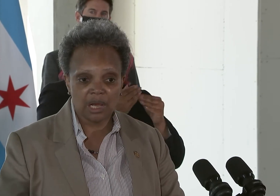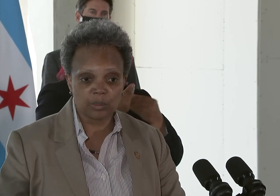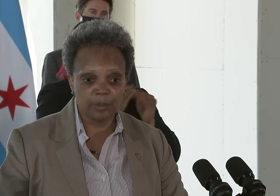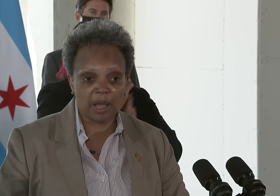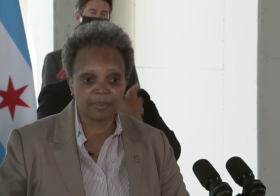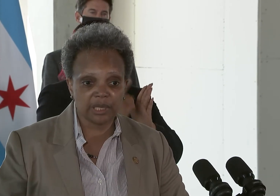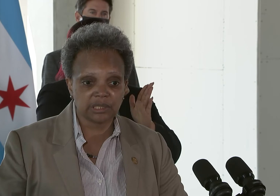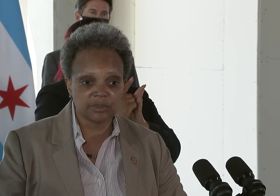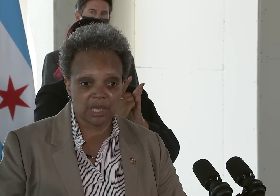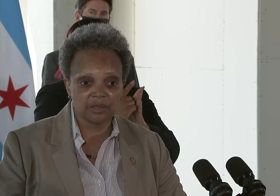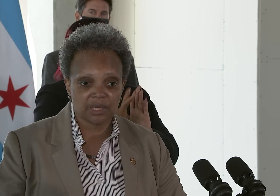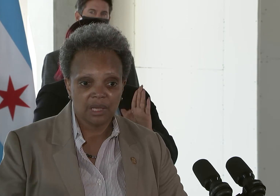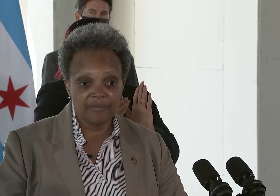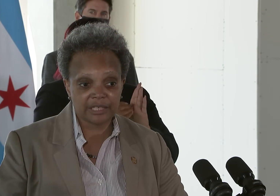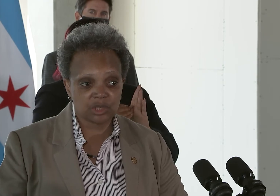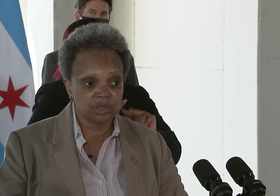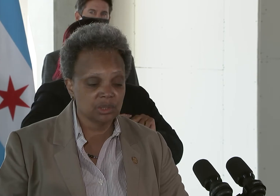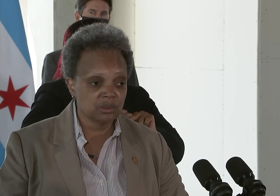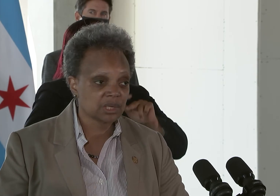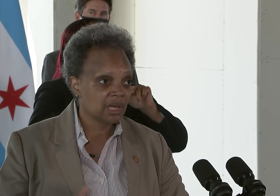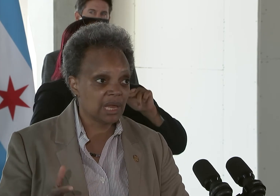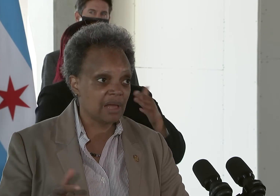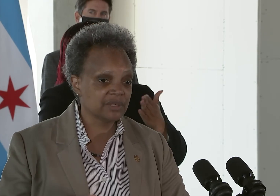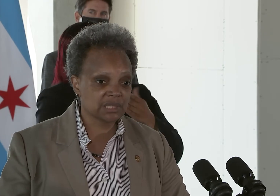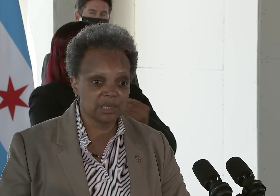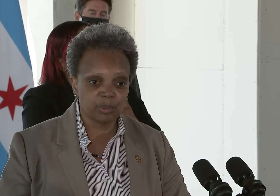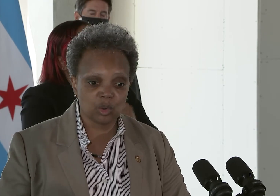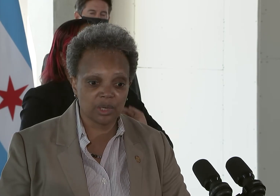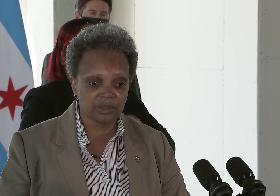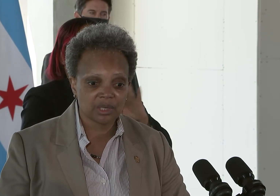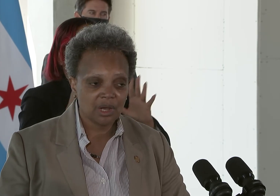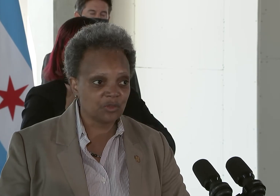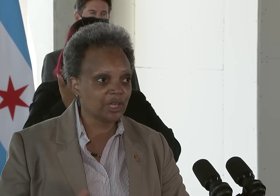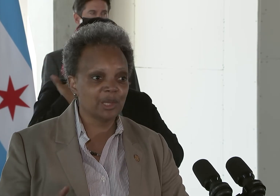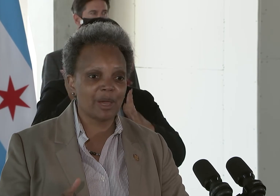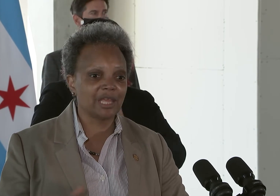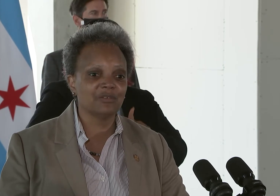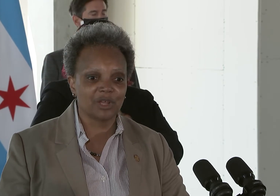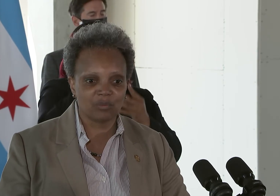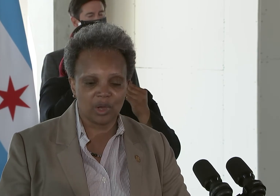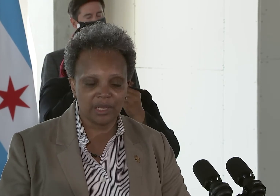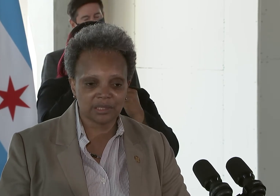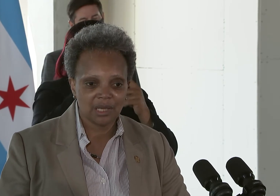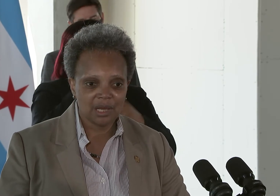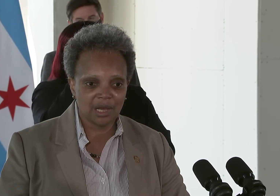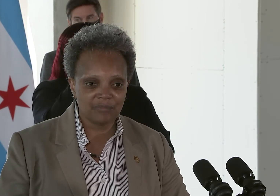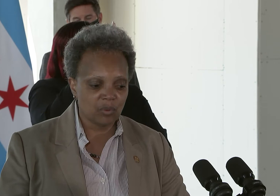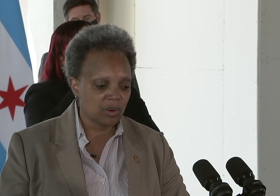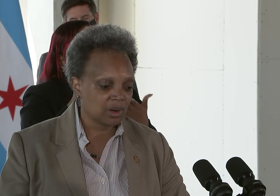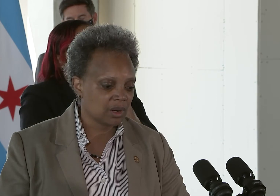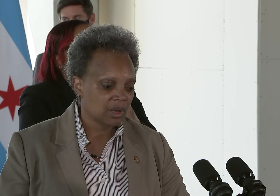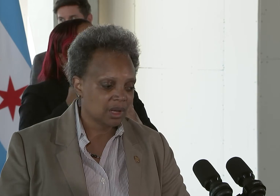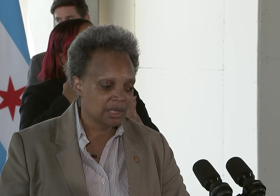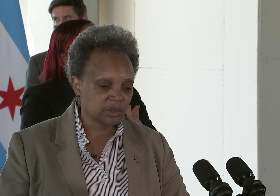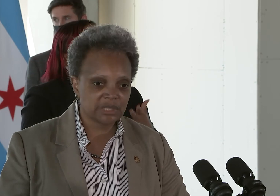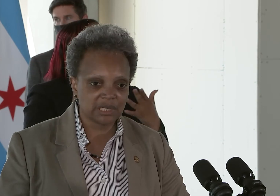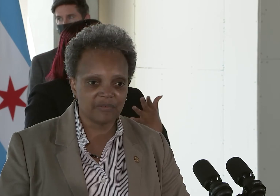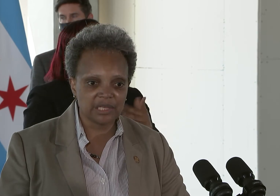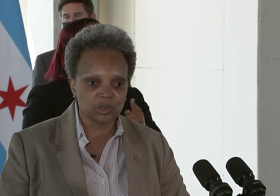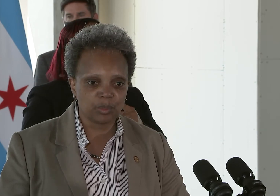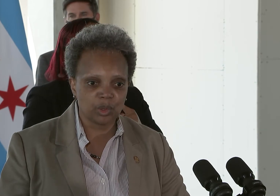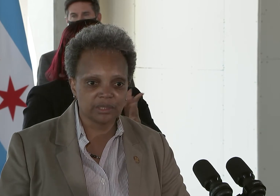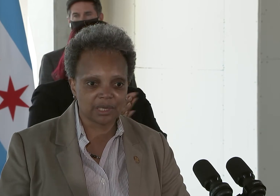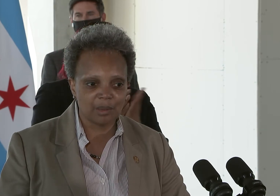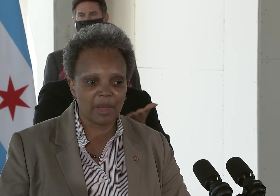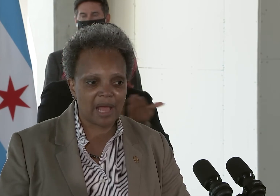towers repopulate themselves, and that's good news. And obviously employers are thinking about innovative ways to